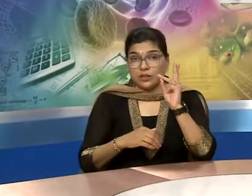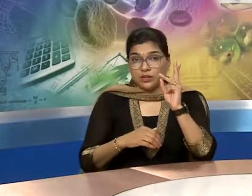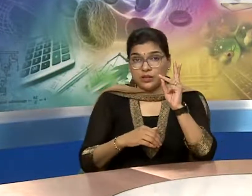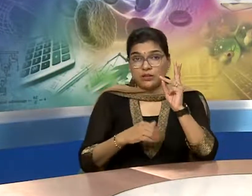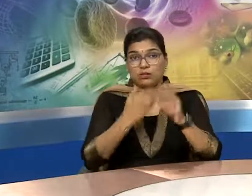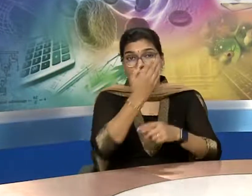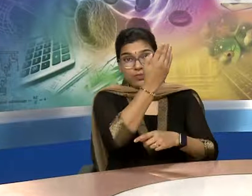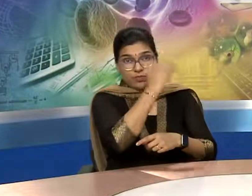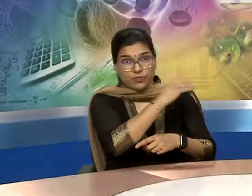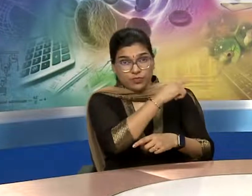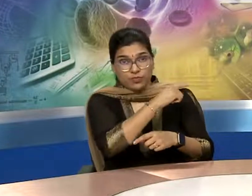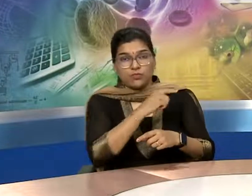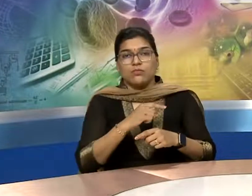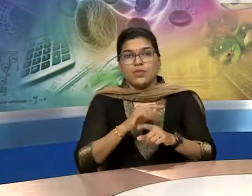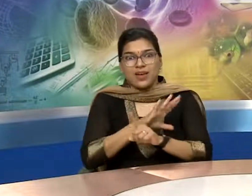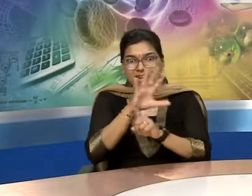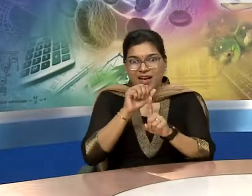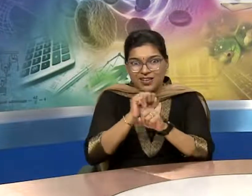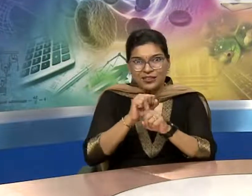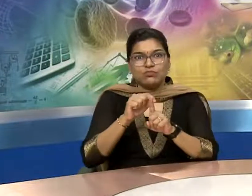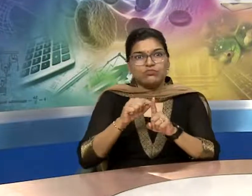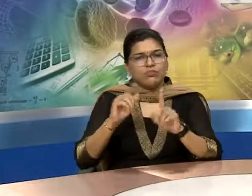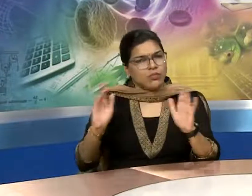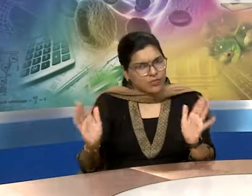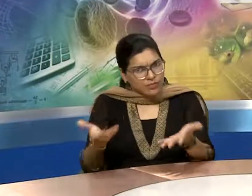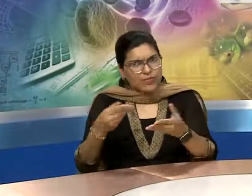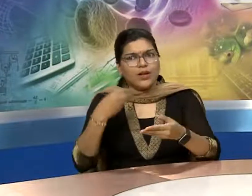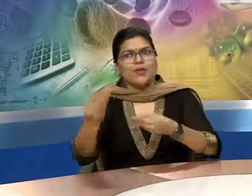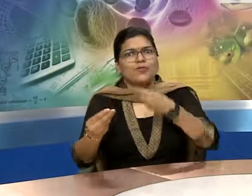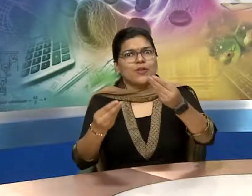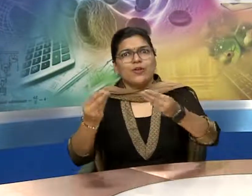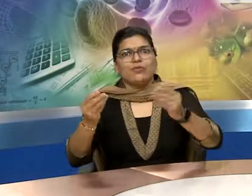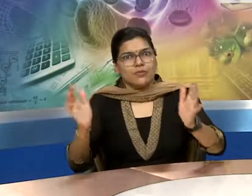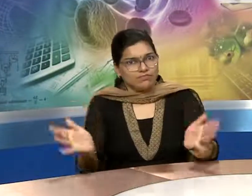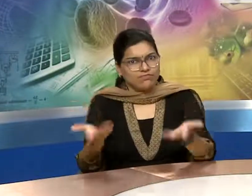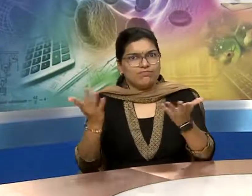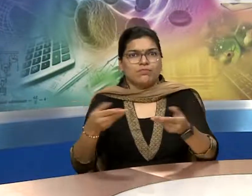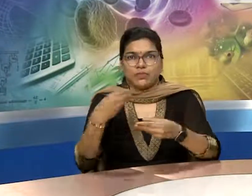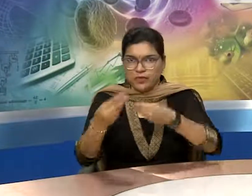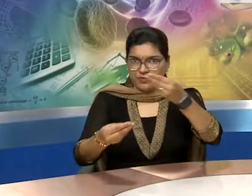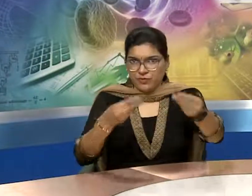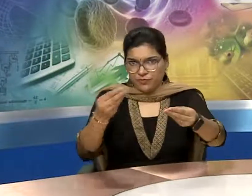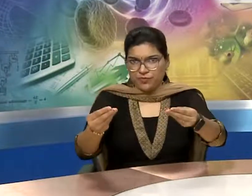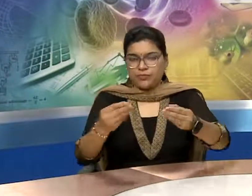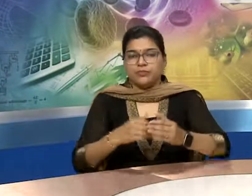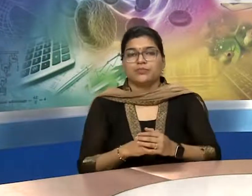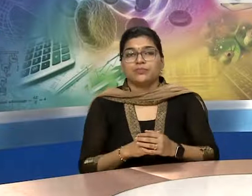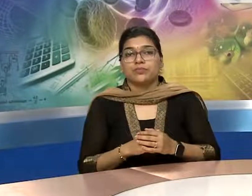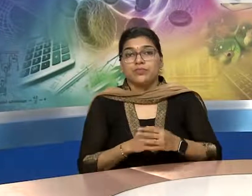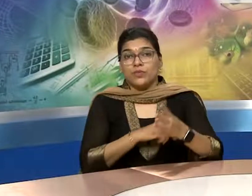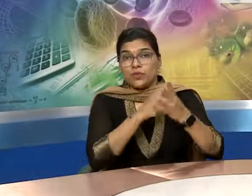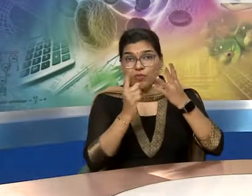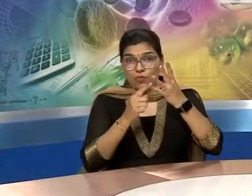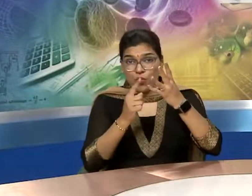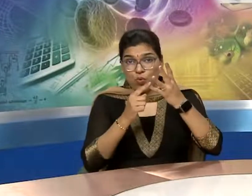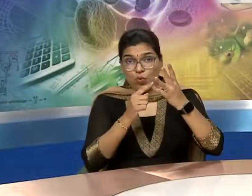provides information for dissemination. The third important function of library is it